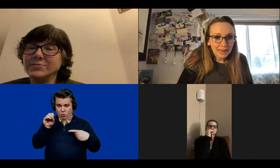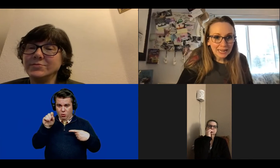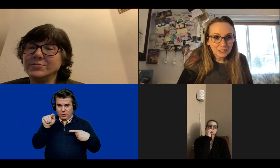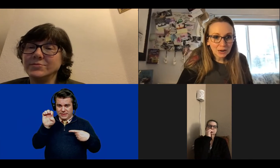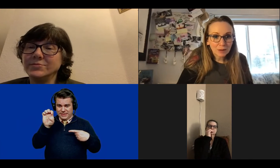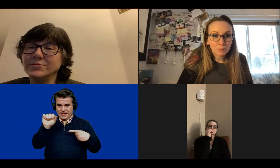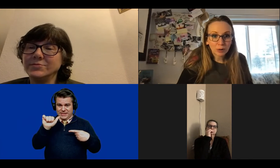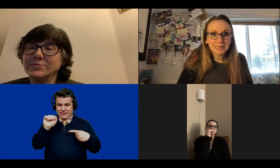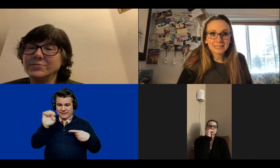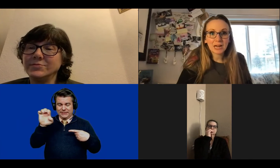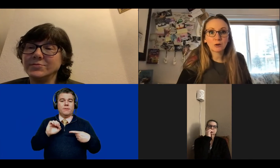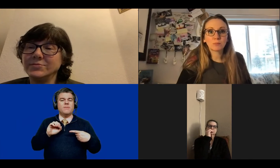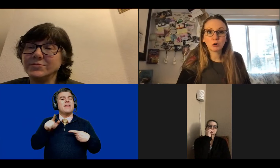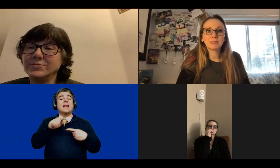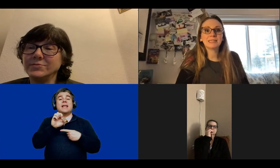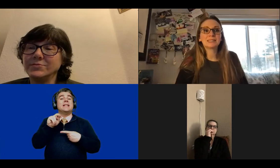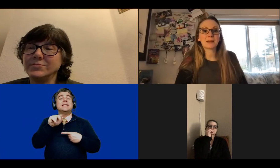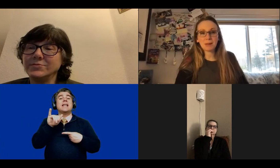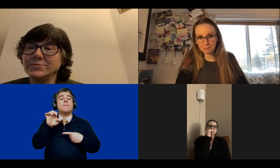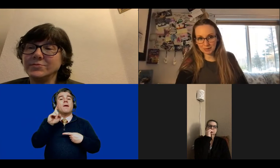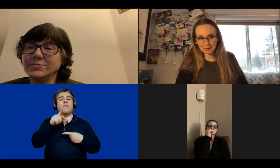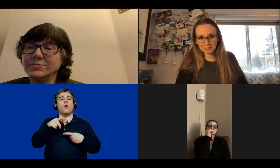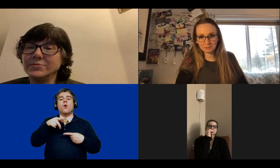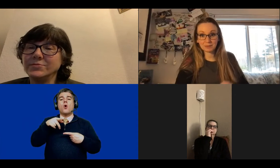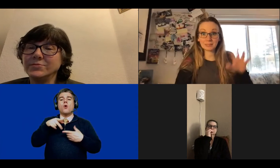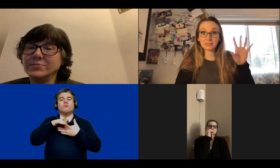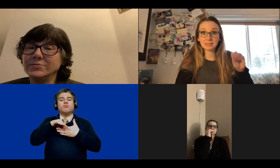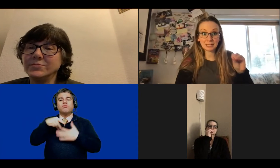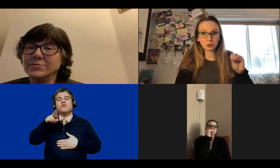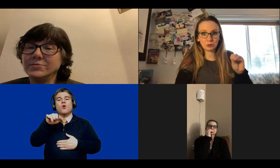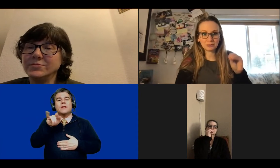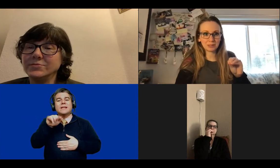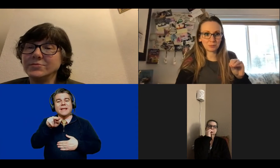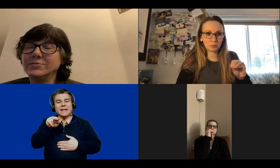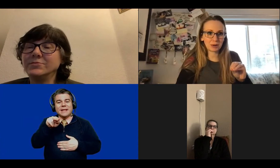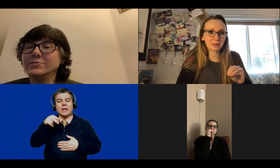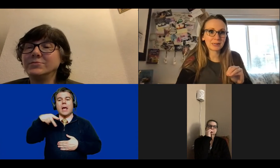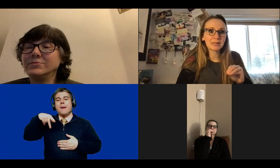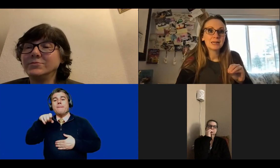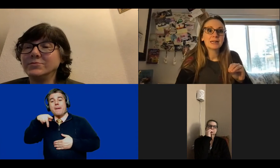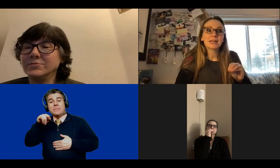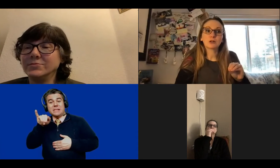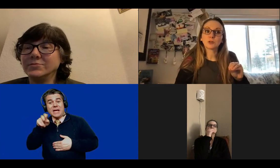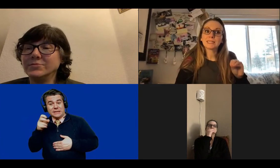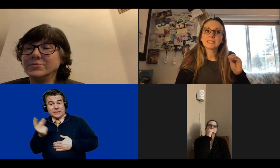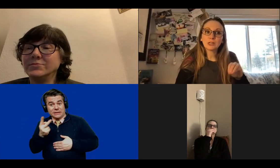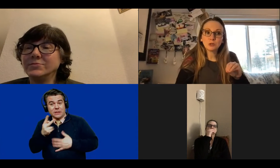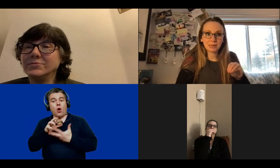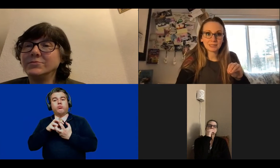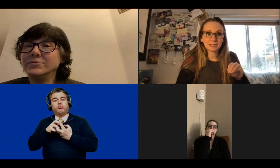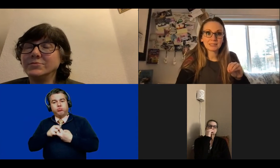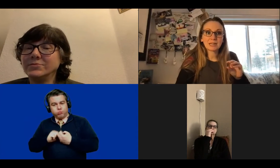protease is an enzyme that breaks down proteins and peptides. This is essential in the probiotic. It also